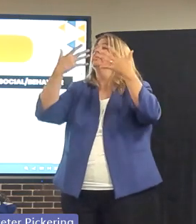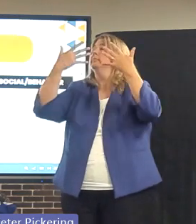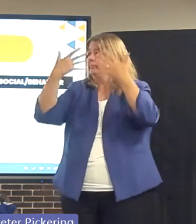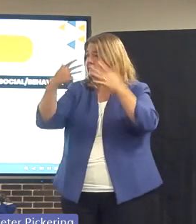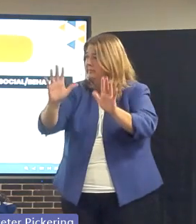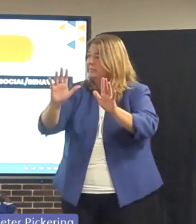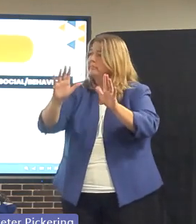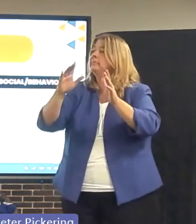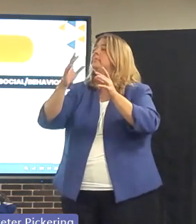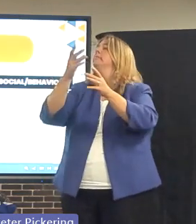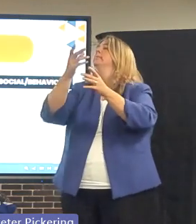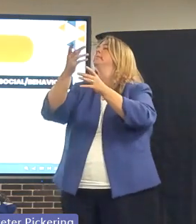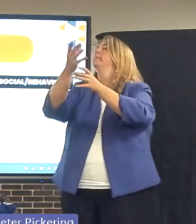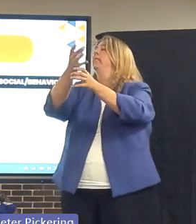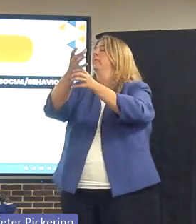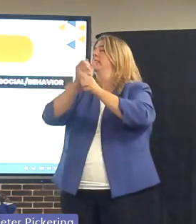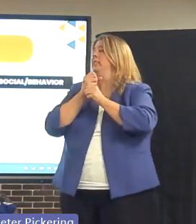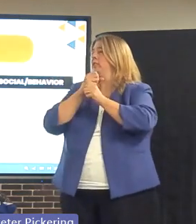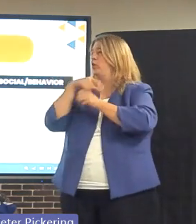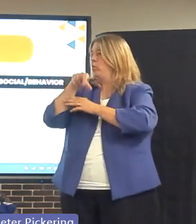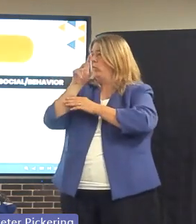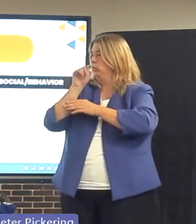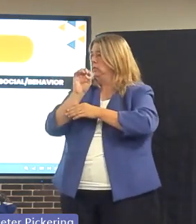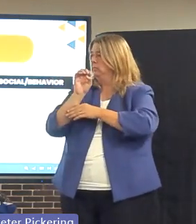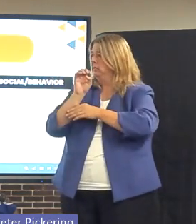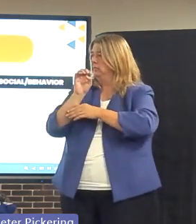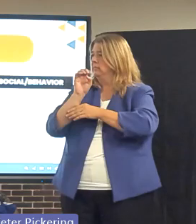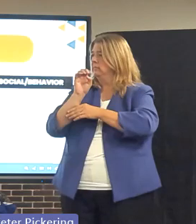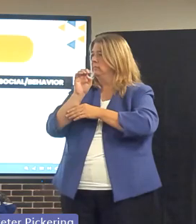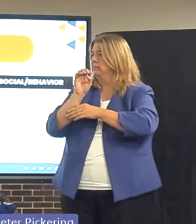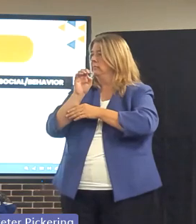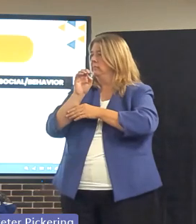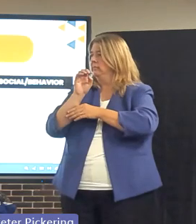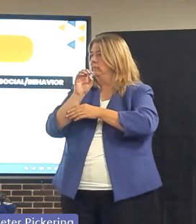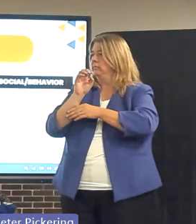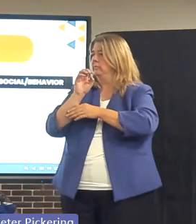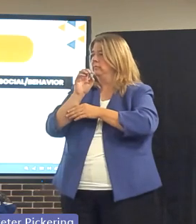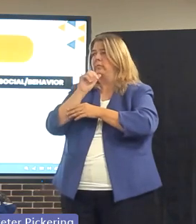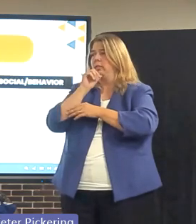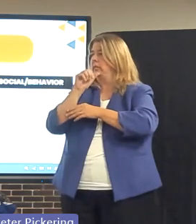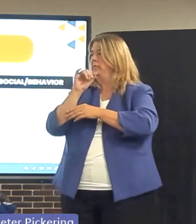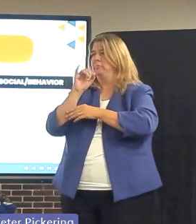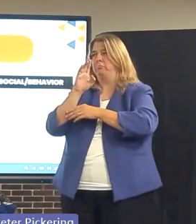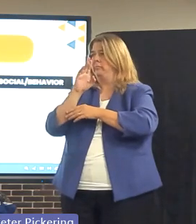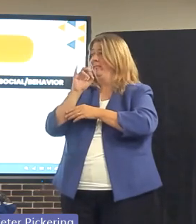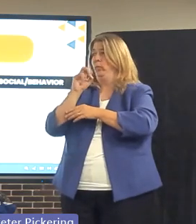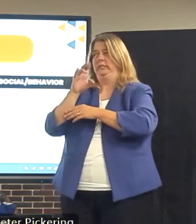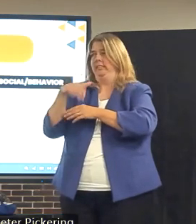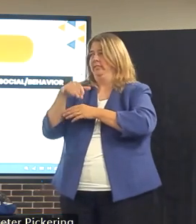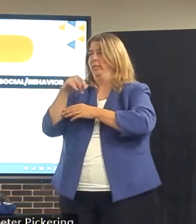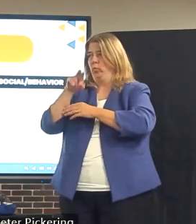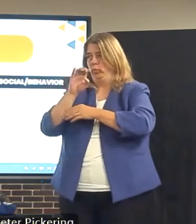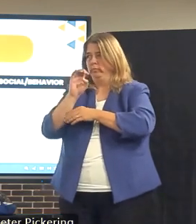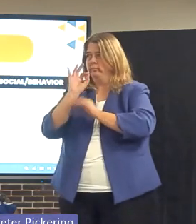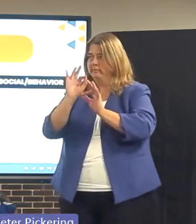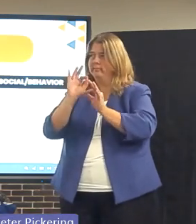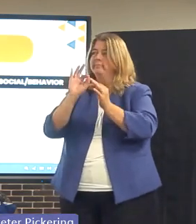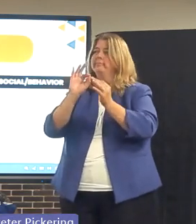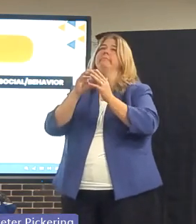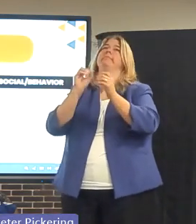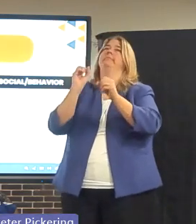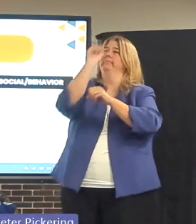they're definitely not a vendor. So we have to do that first. That's the first step. Then the next step is we get a quote.